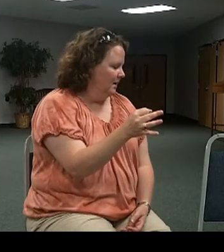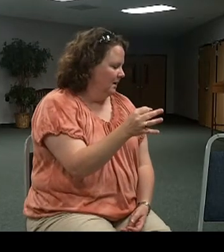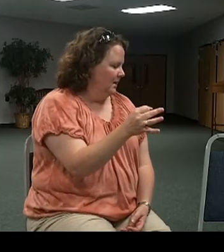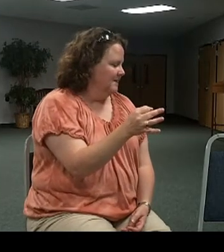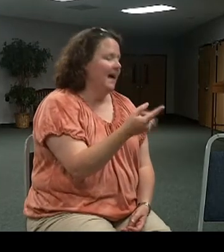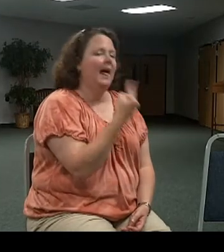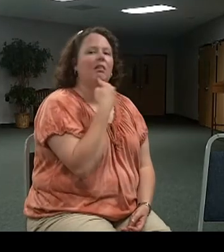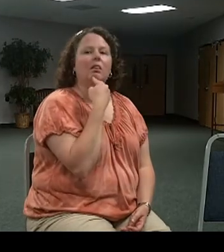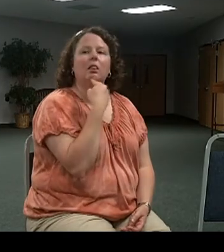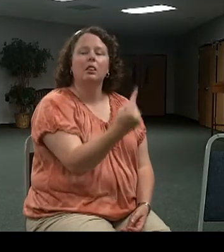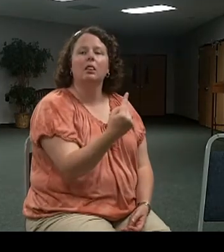Tell.